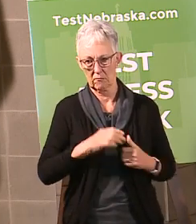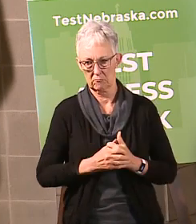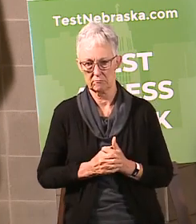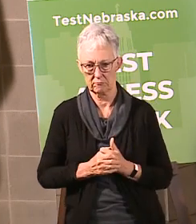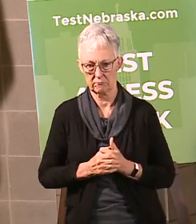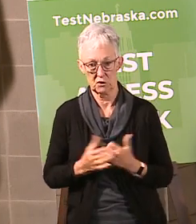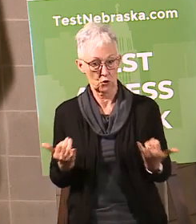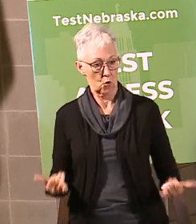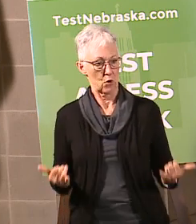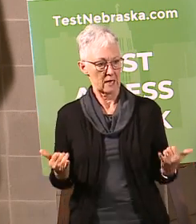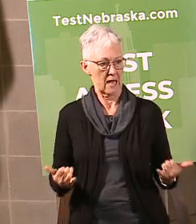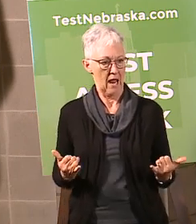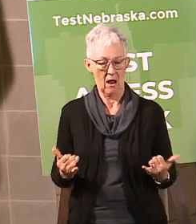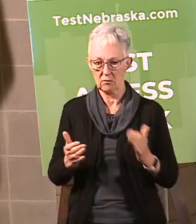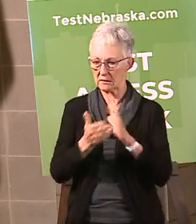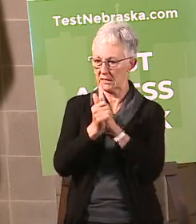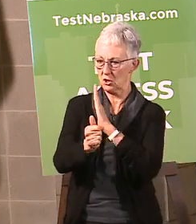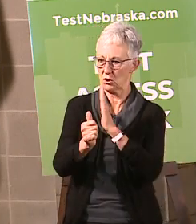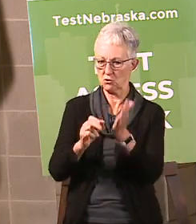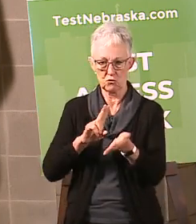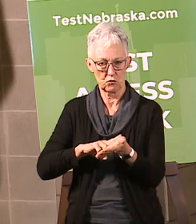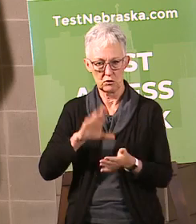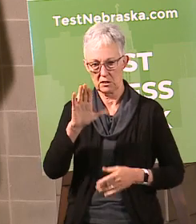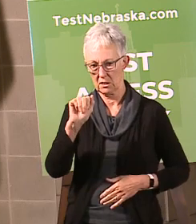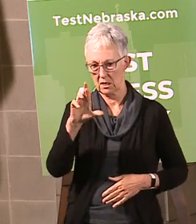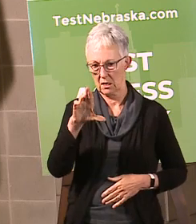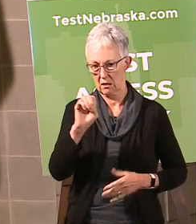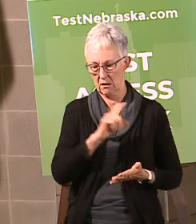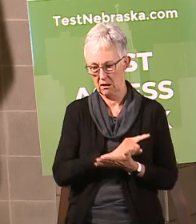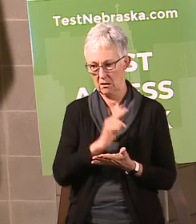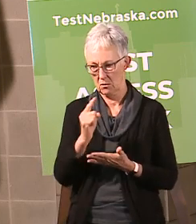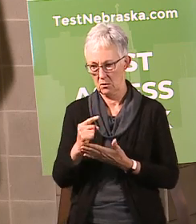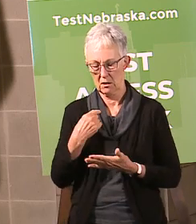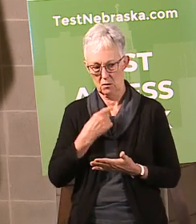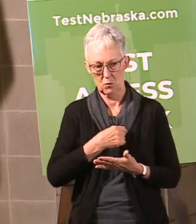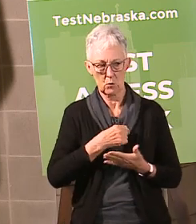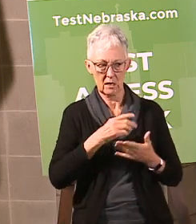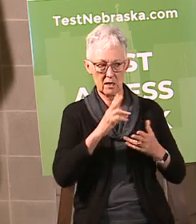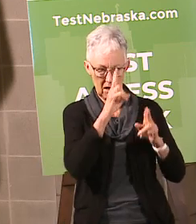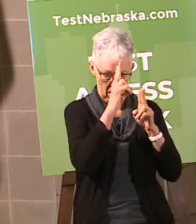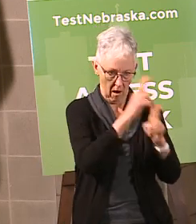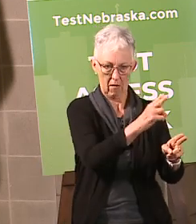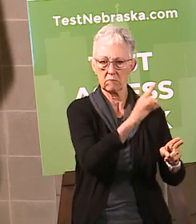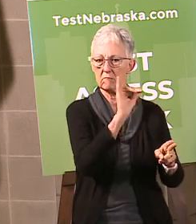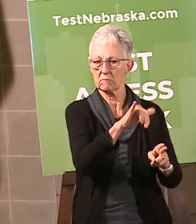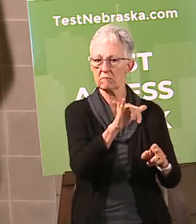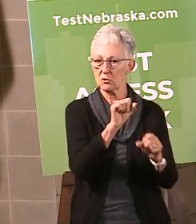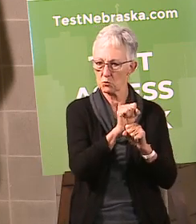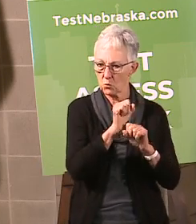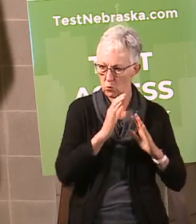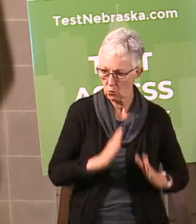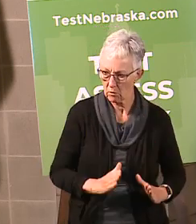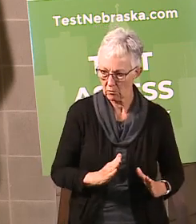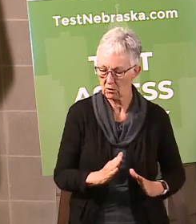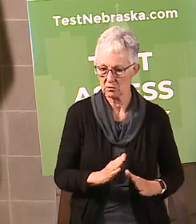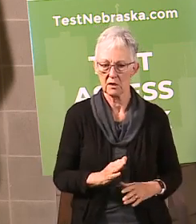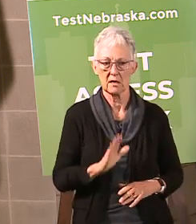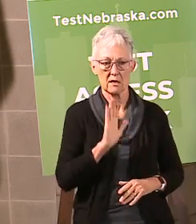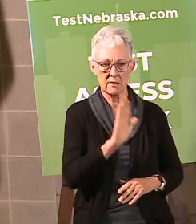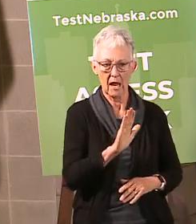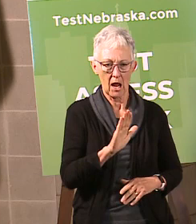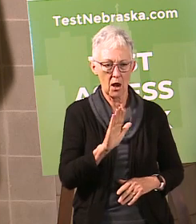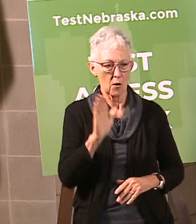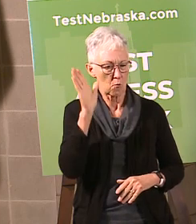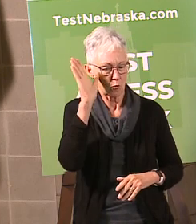National Skilled Nursing Care Week, we're celebrating those team members, their efforts, their diligence, their